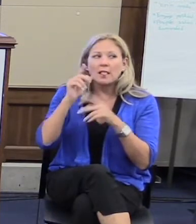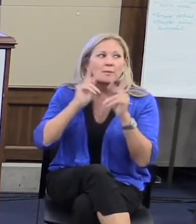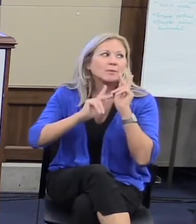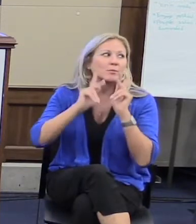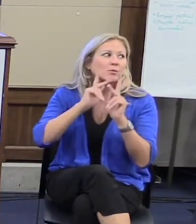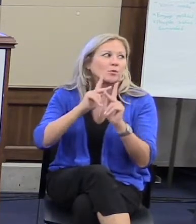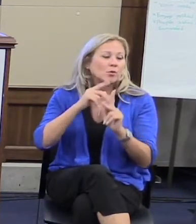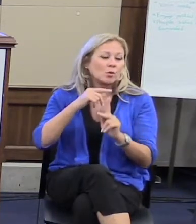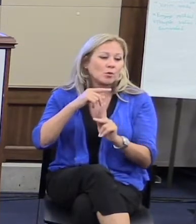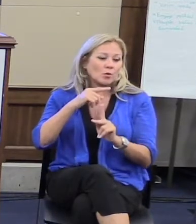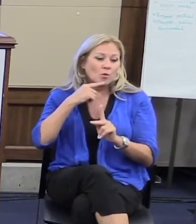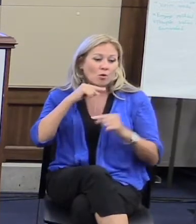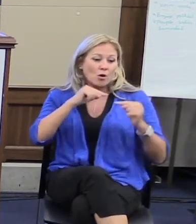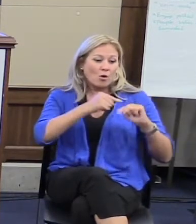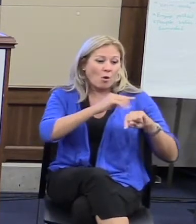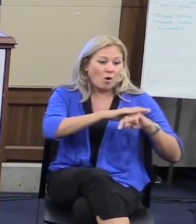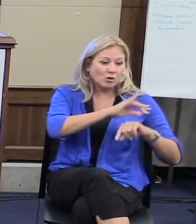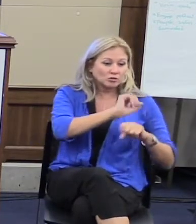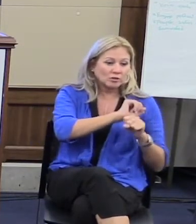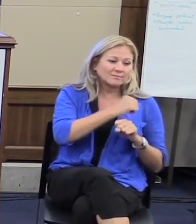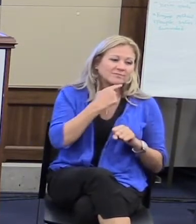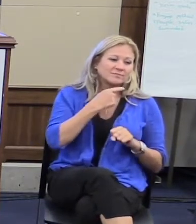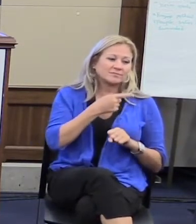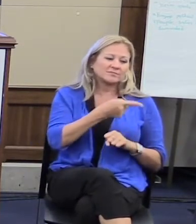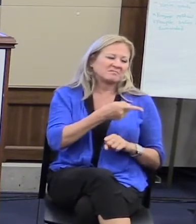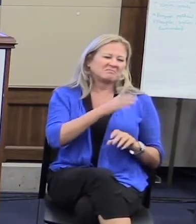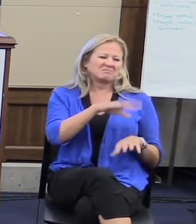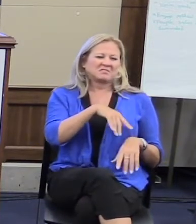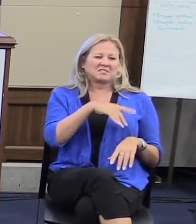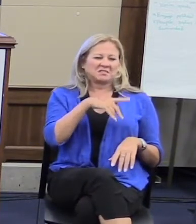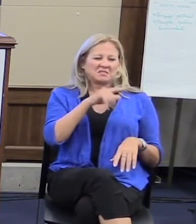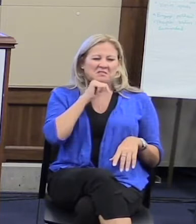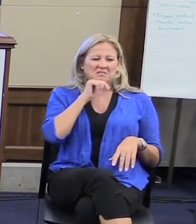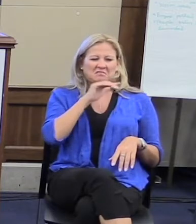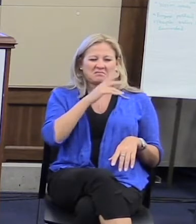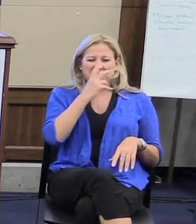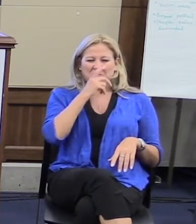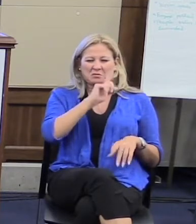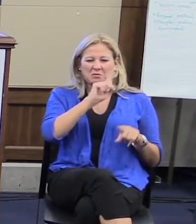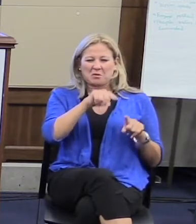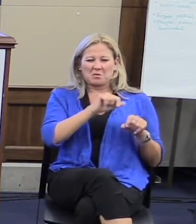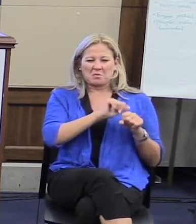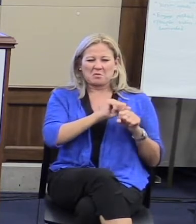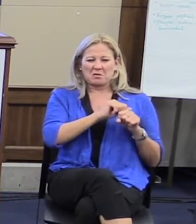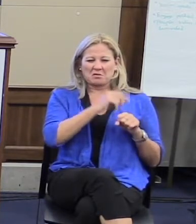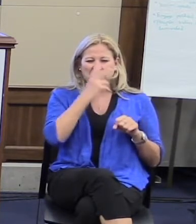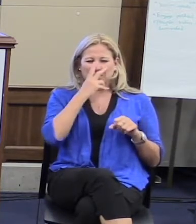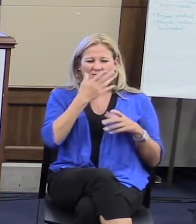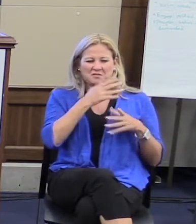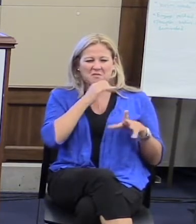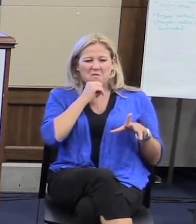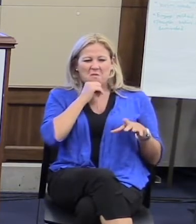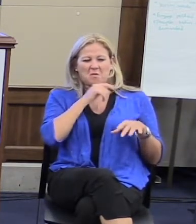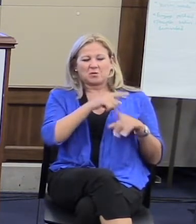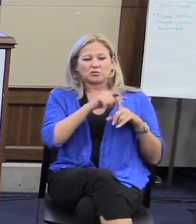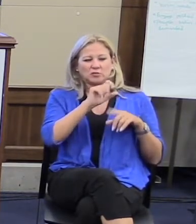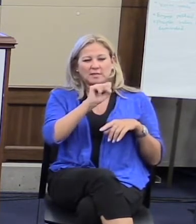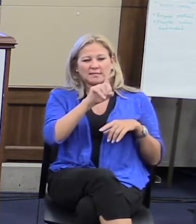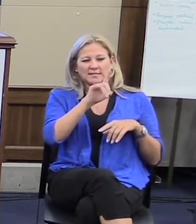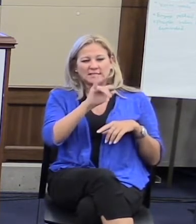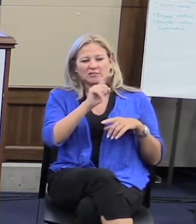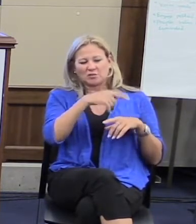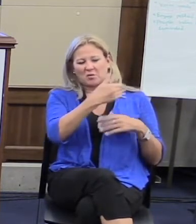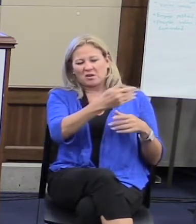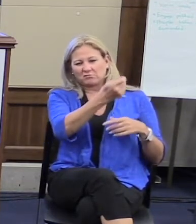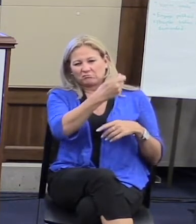that, who are injured on the job, well, you're never going to go back to work, so just give up and apply for SSDI. I think SSDI should be the last resort,